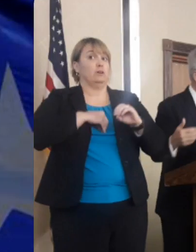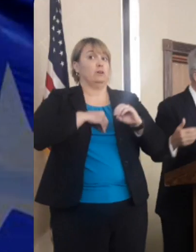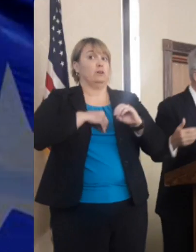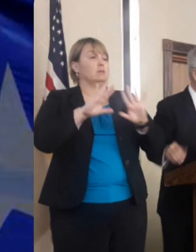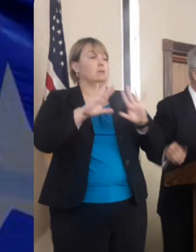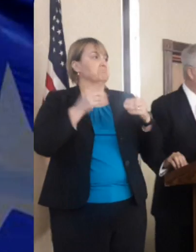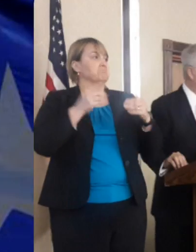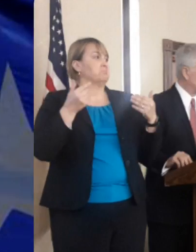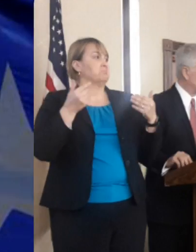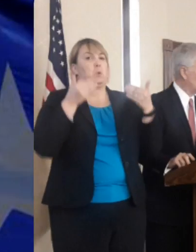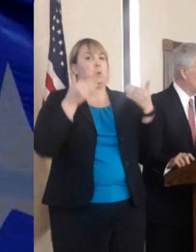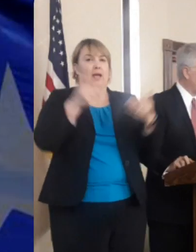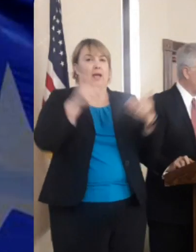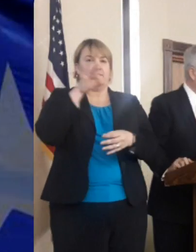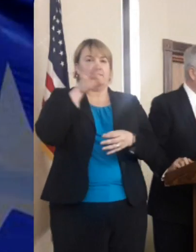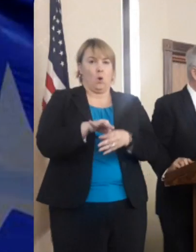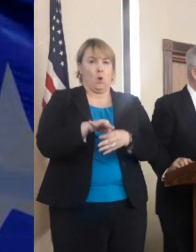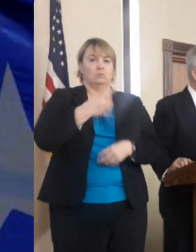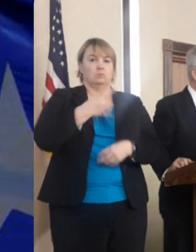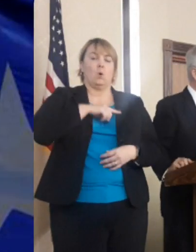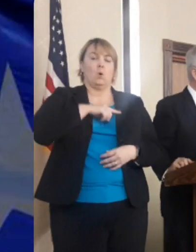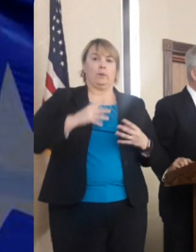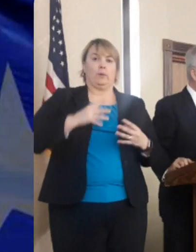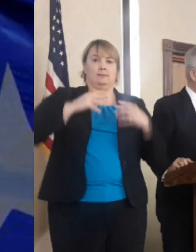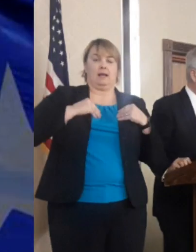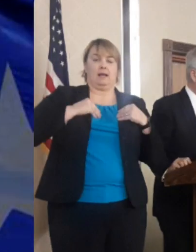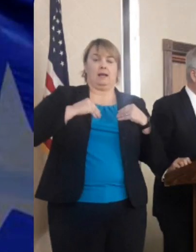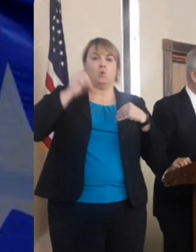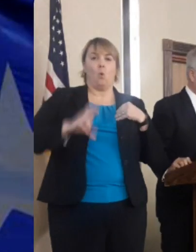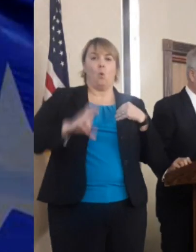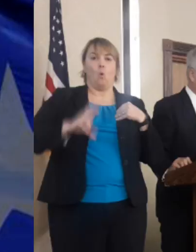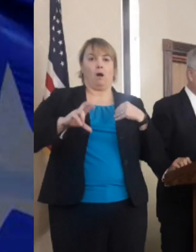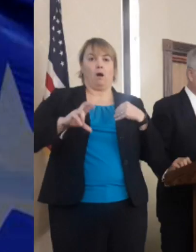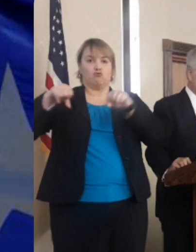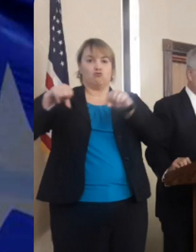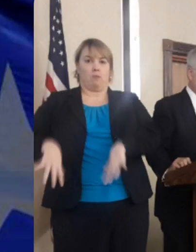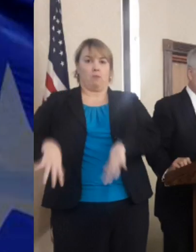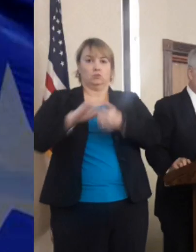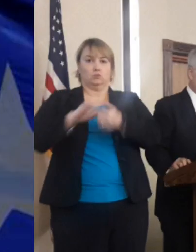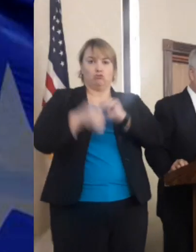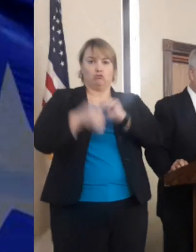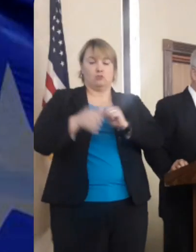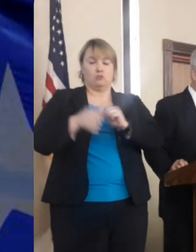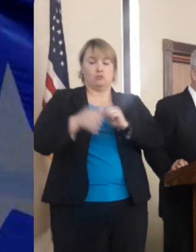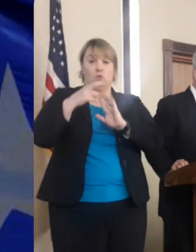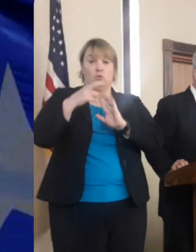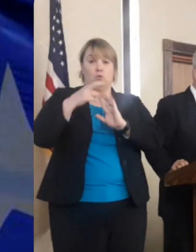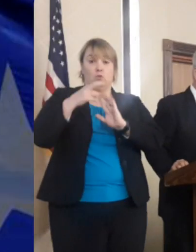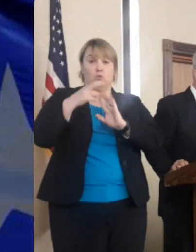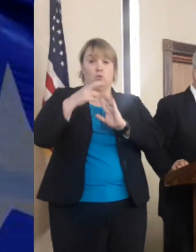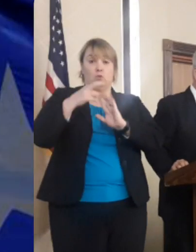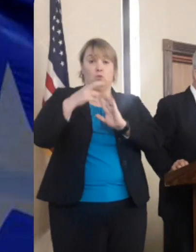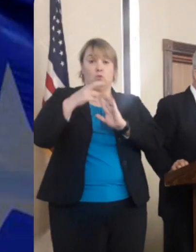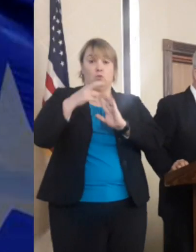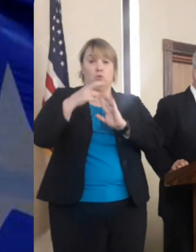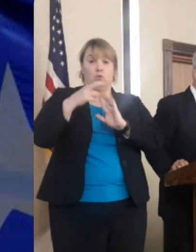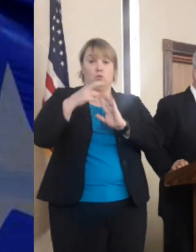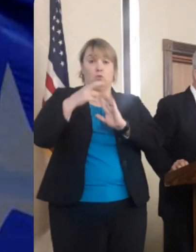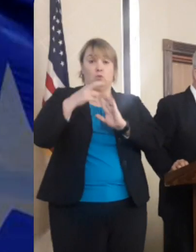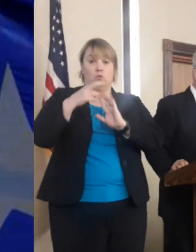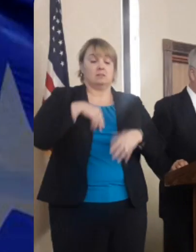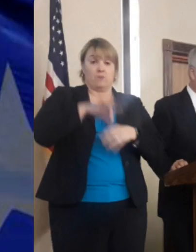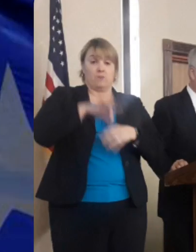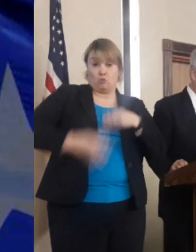on adoption or not of the item 3 change to this rule. So that would be adding child, sibling,